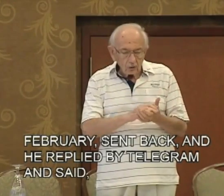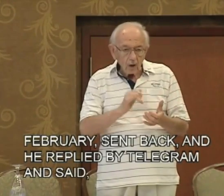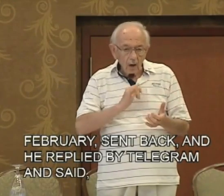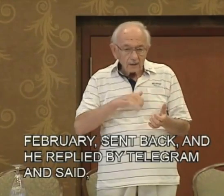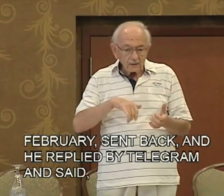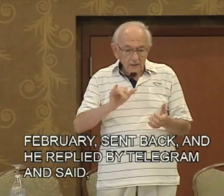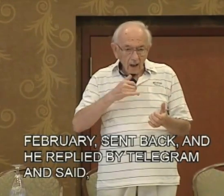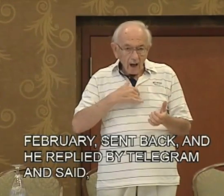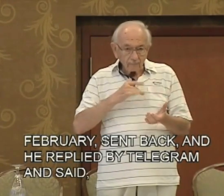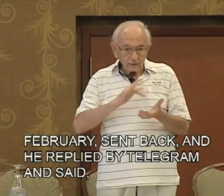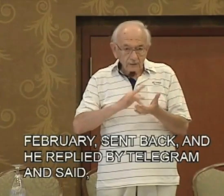telegram and said congratulations